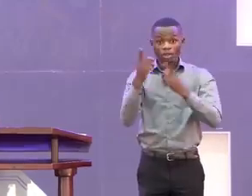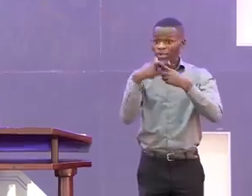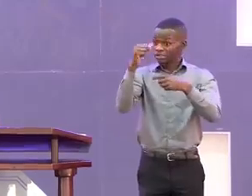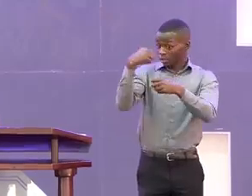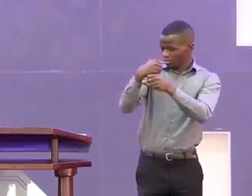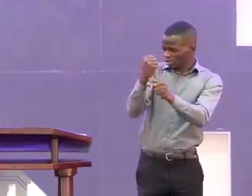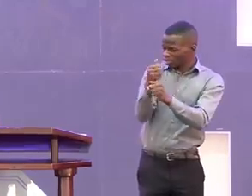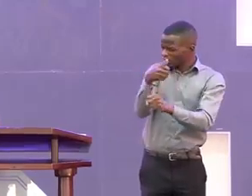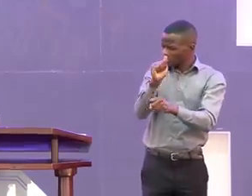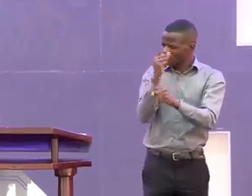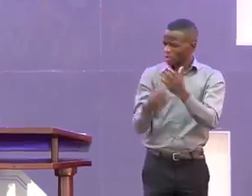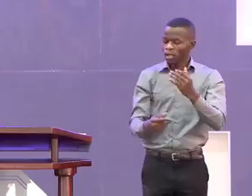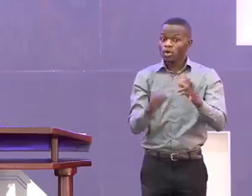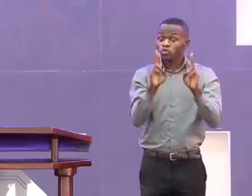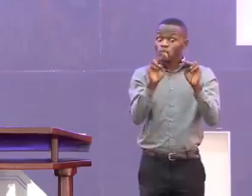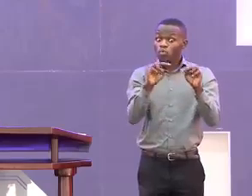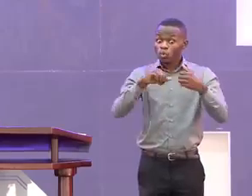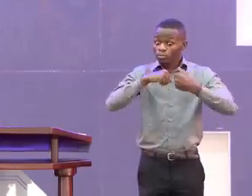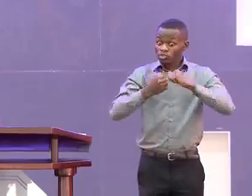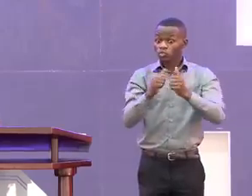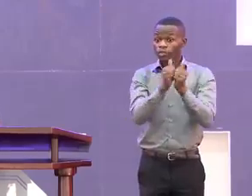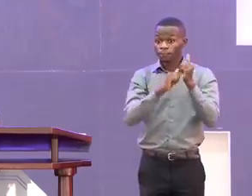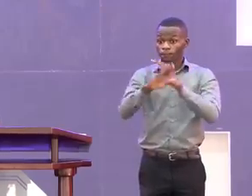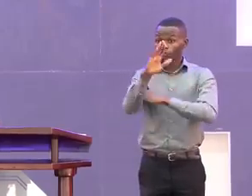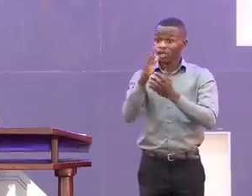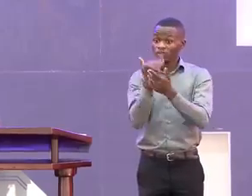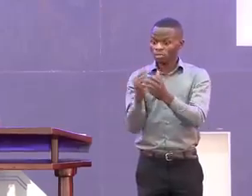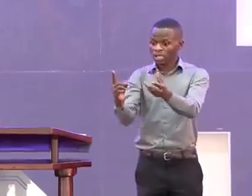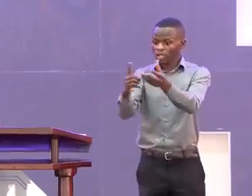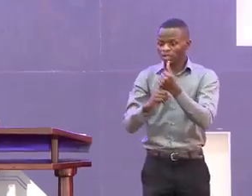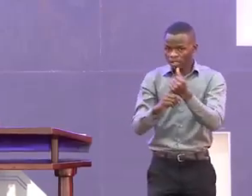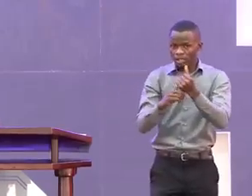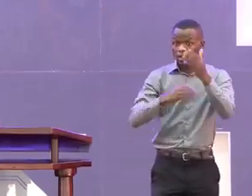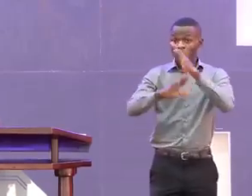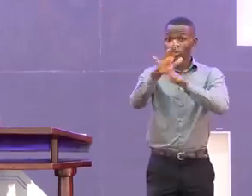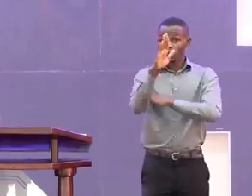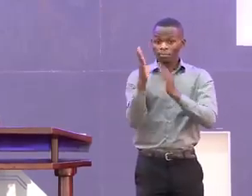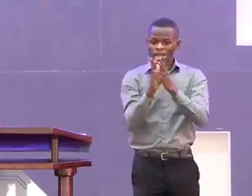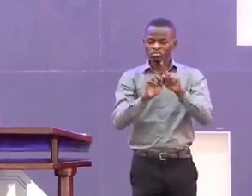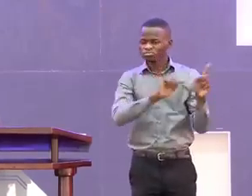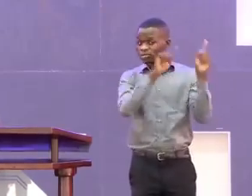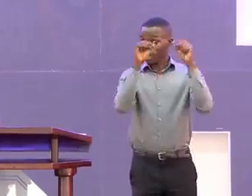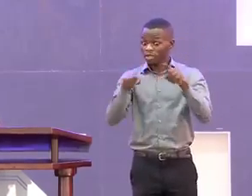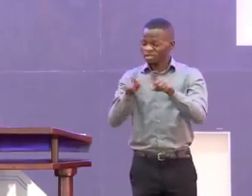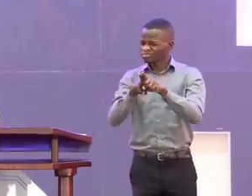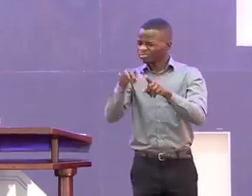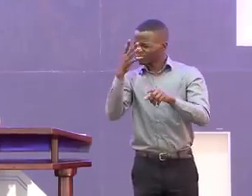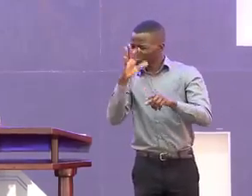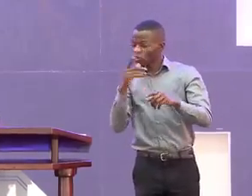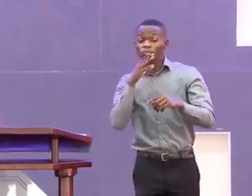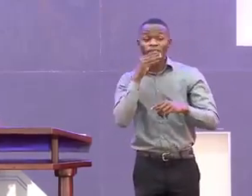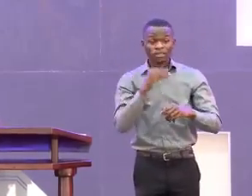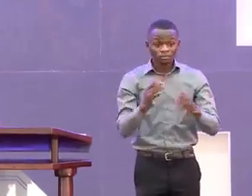made himself of no reputation, taking the form of a bondservant, and coming in the likeness of